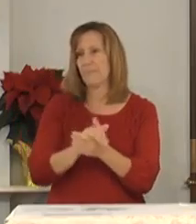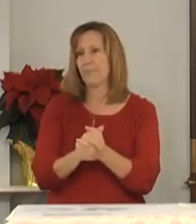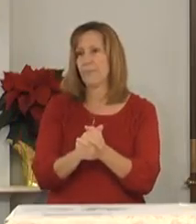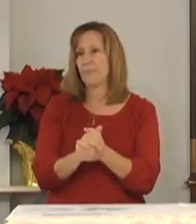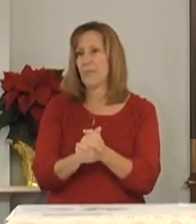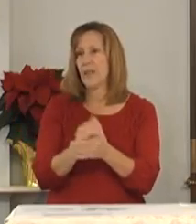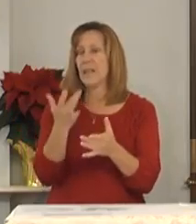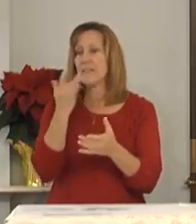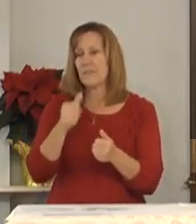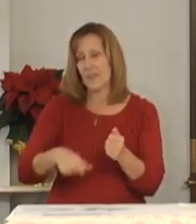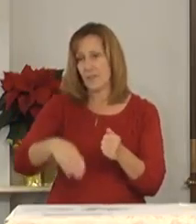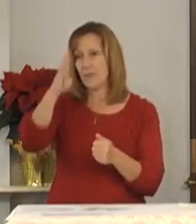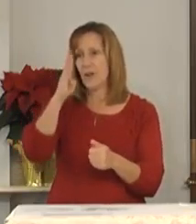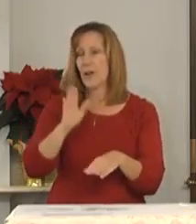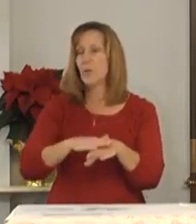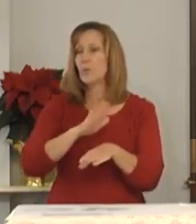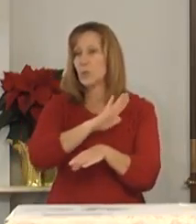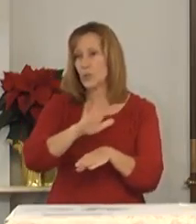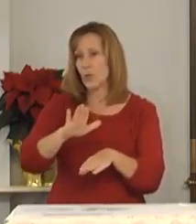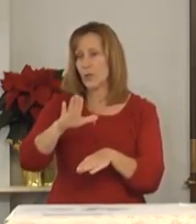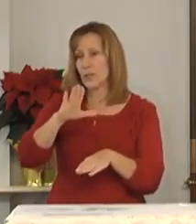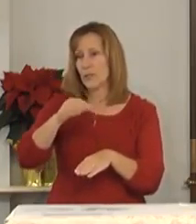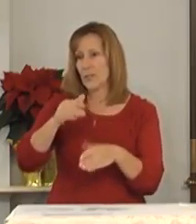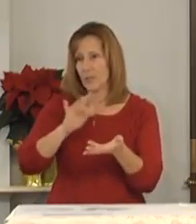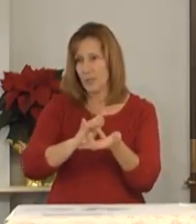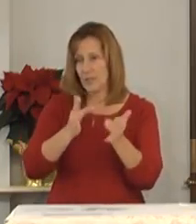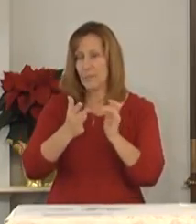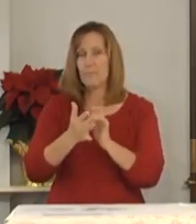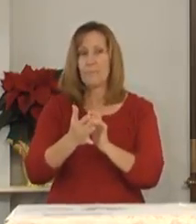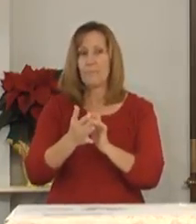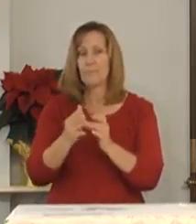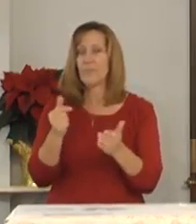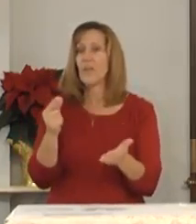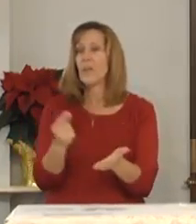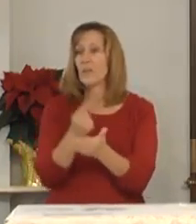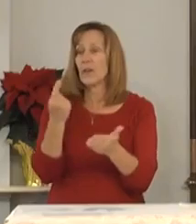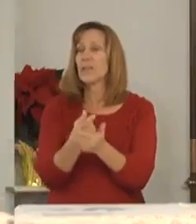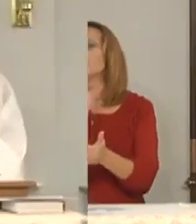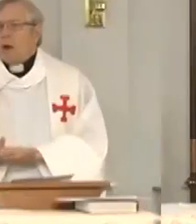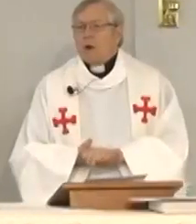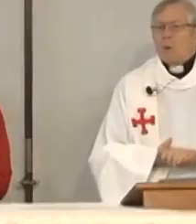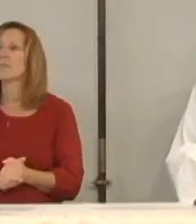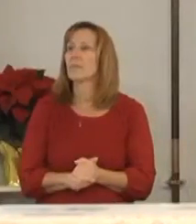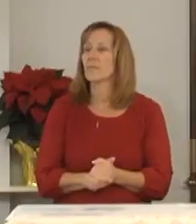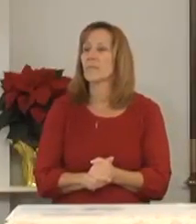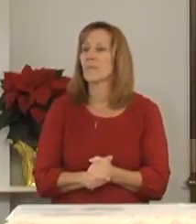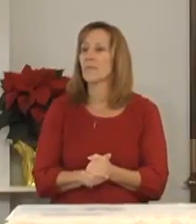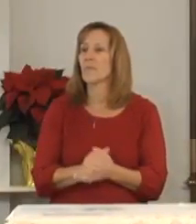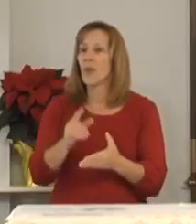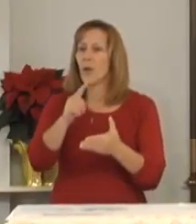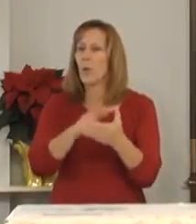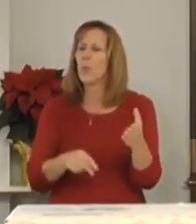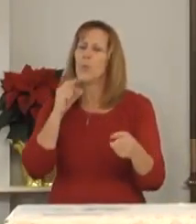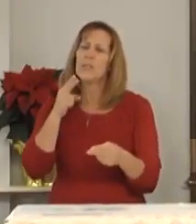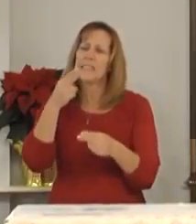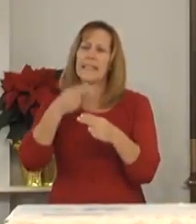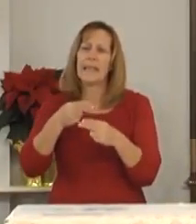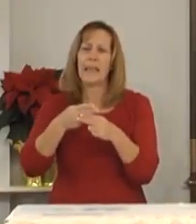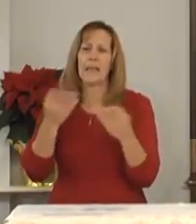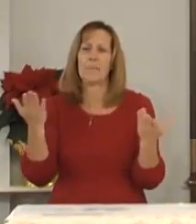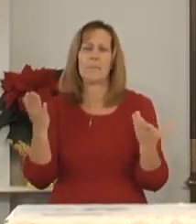And the favor of God was upon him. The Gospel of the Lord. What's in a name?